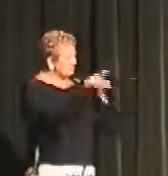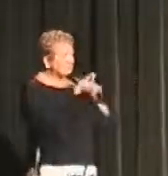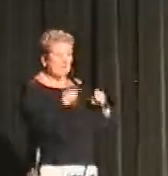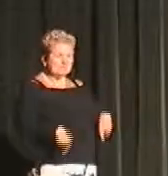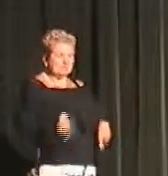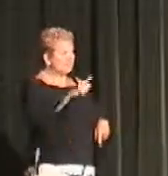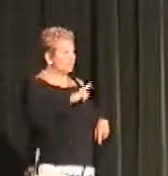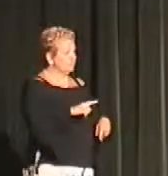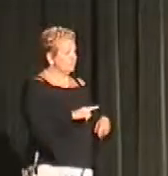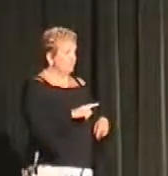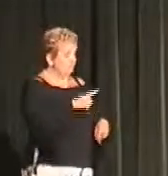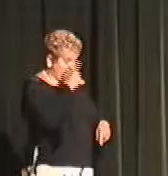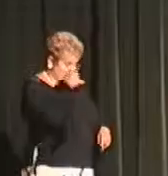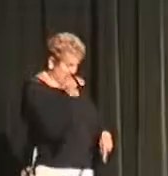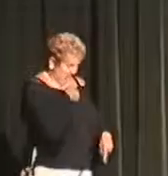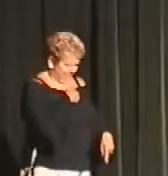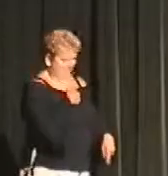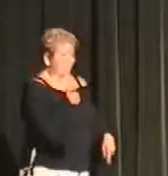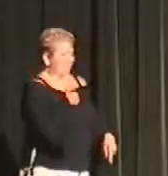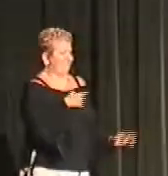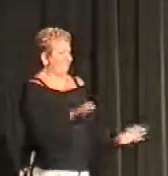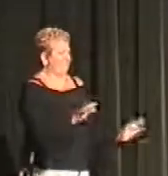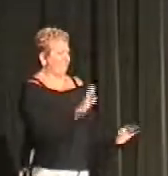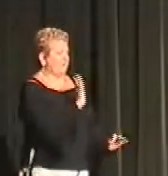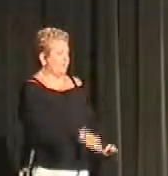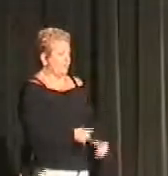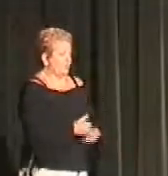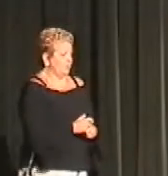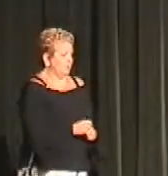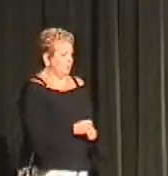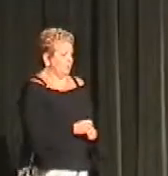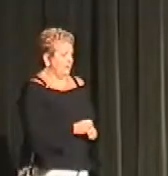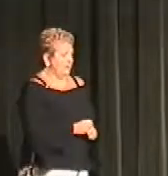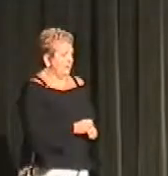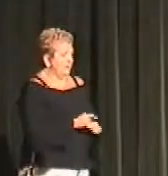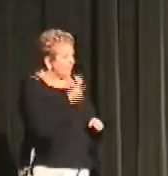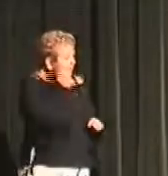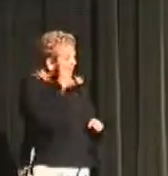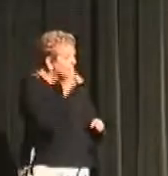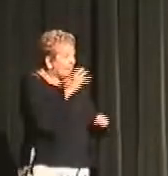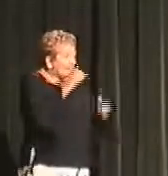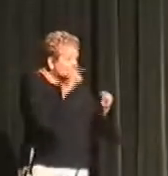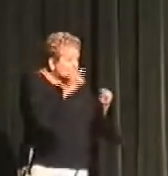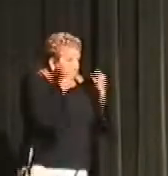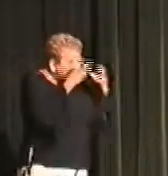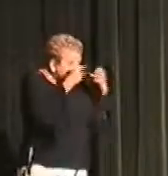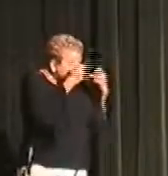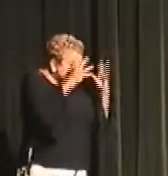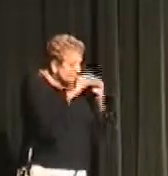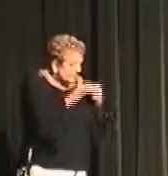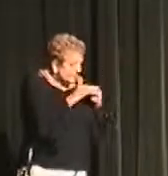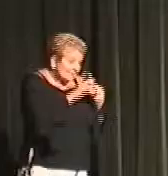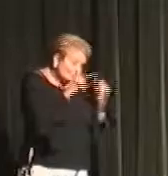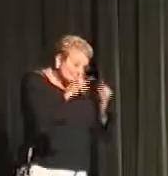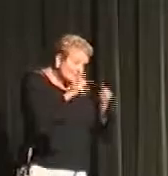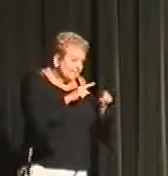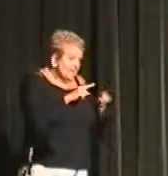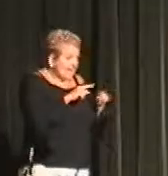that's not going to happen for me. But I thought, you know, if I go to lots and lots of meetings and I try this really, really